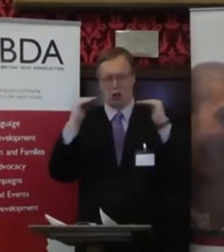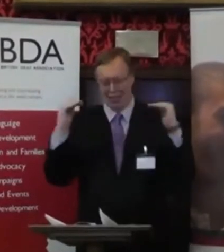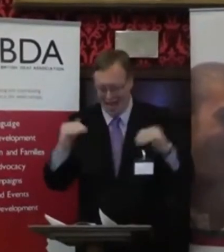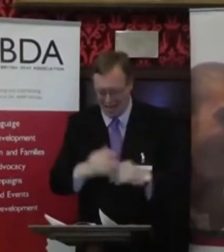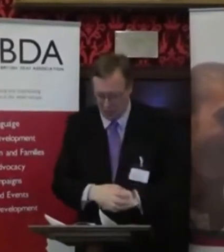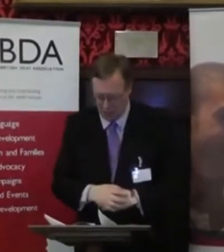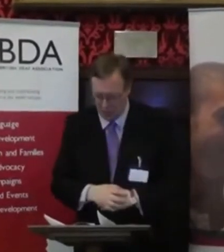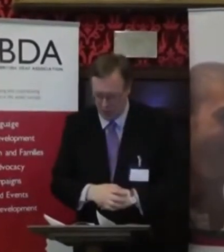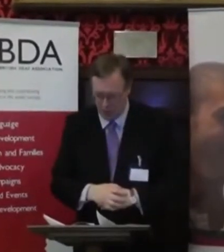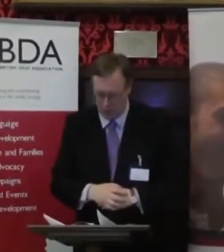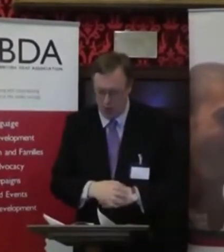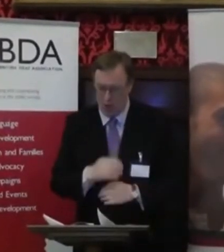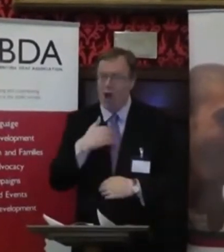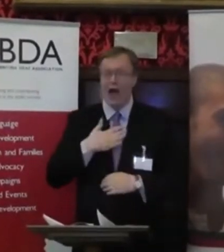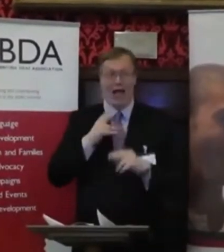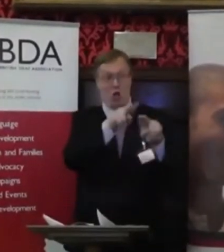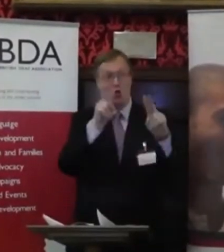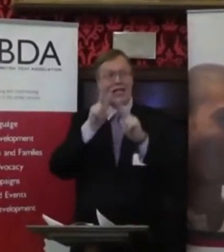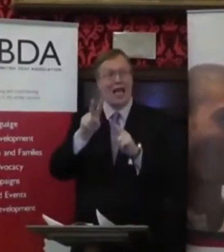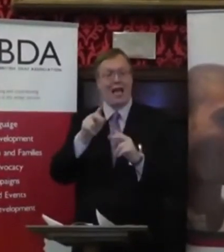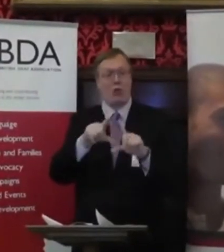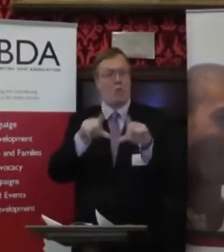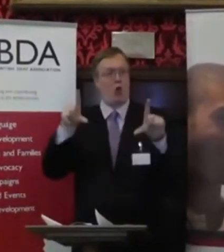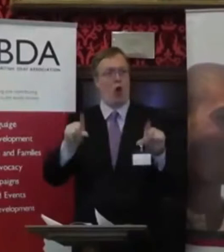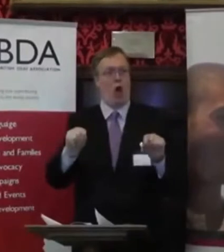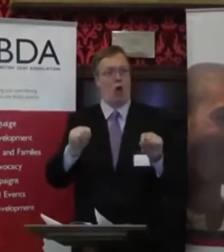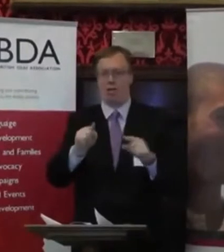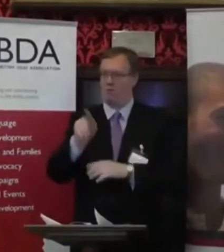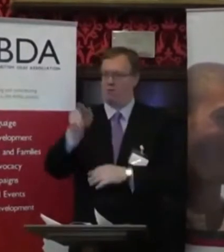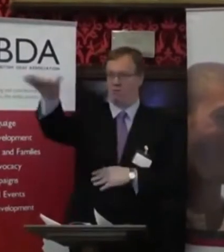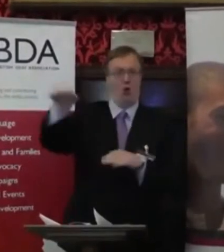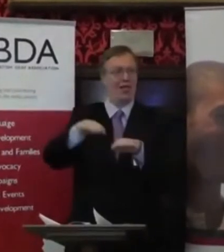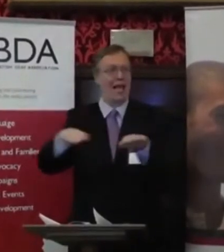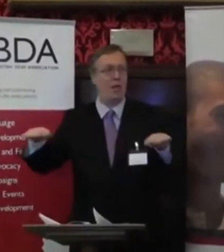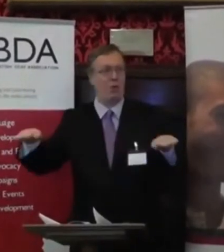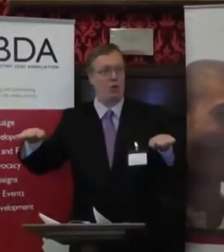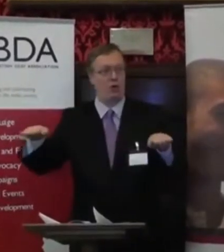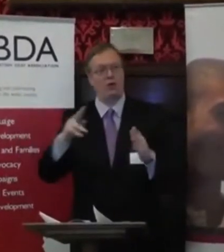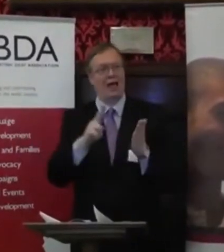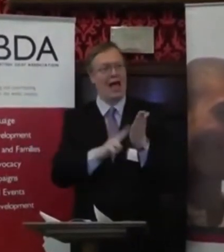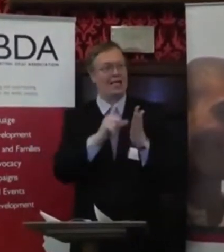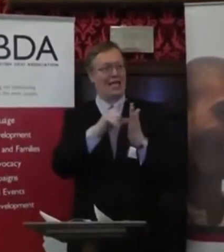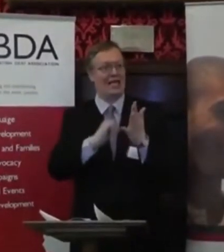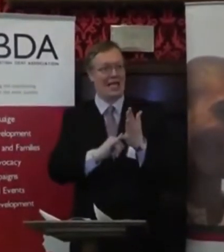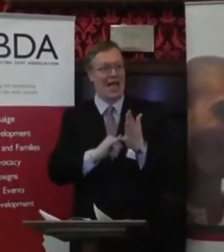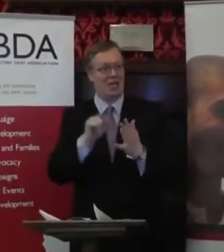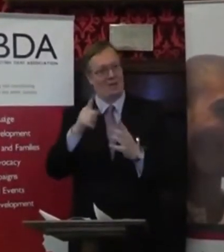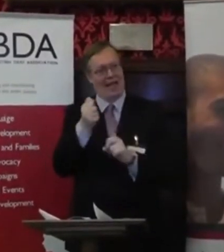level than the student. take a look at, there's some postcards at the back of the